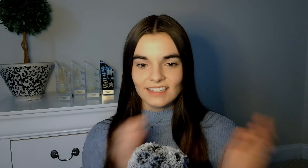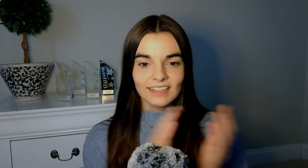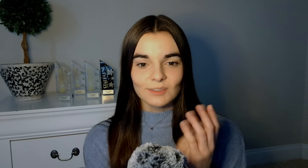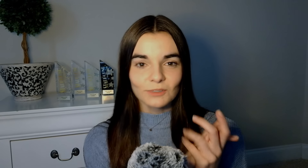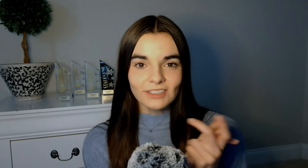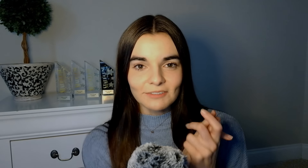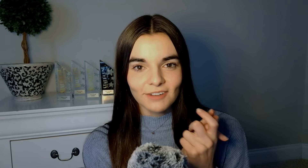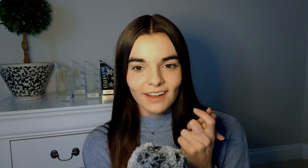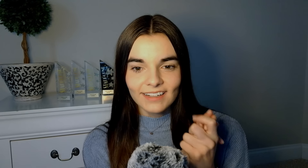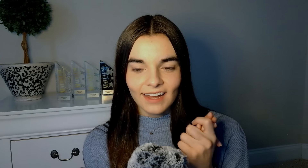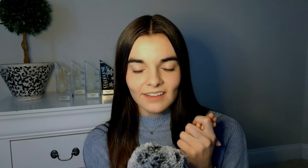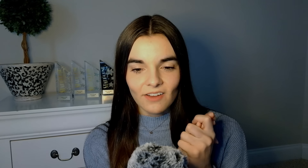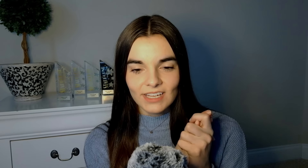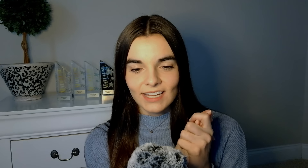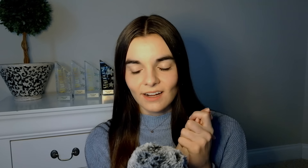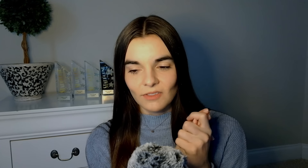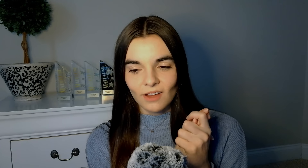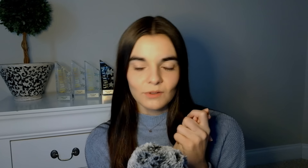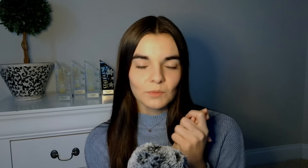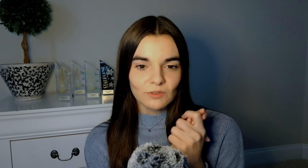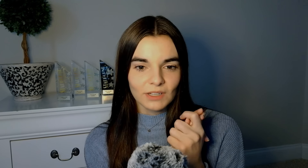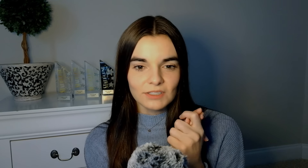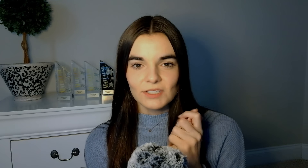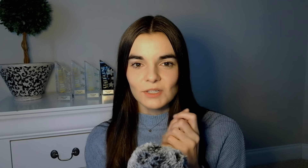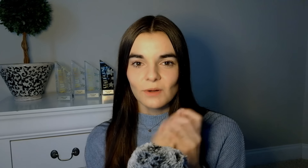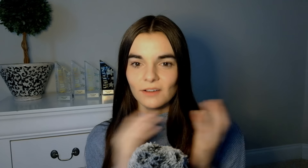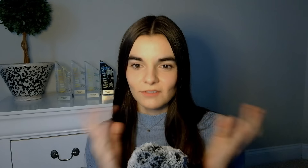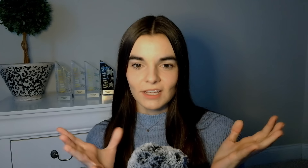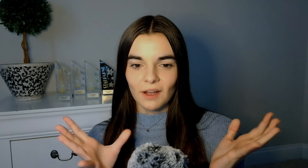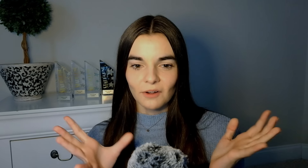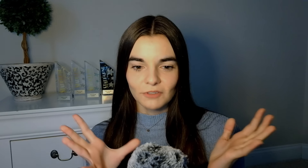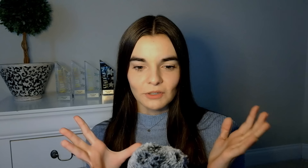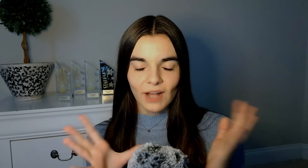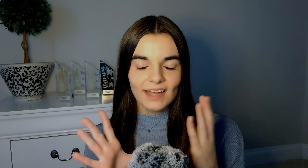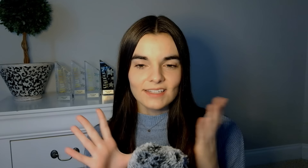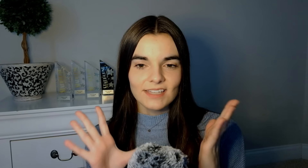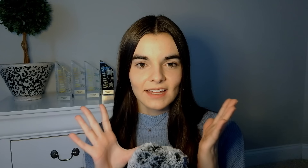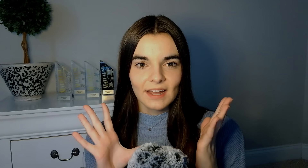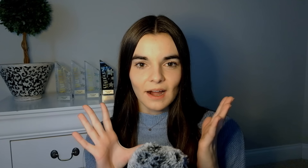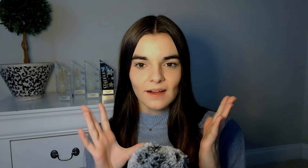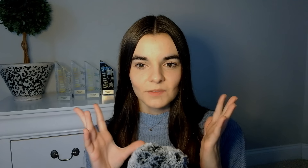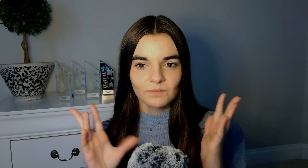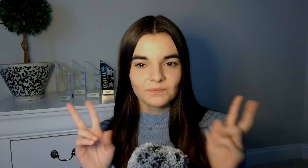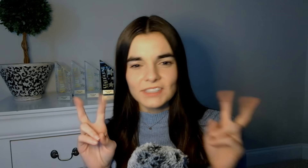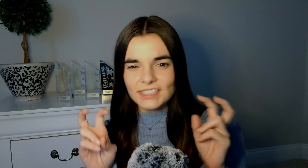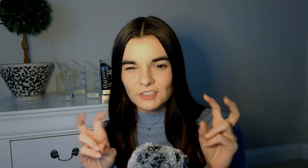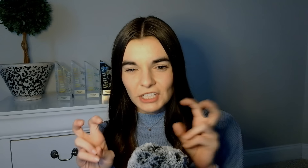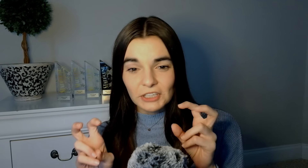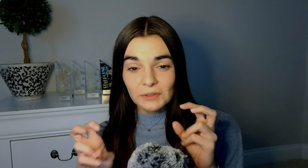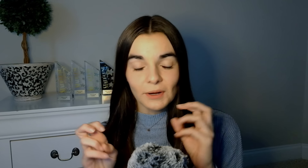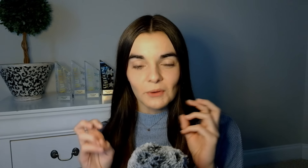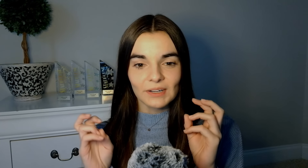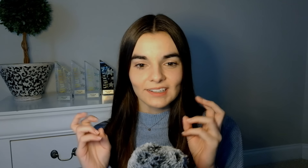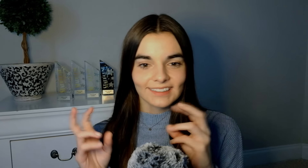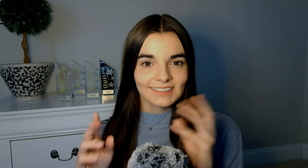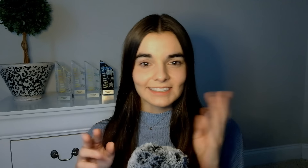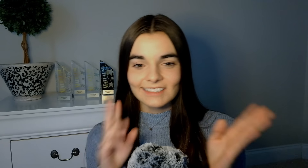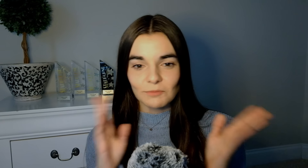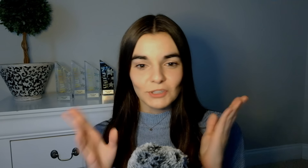it's really fun. I love it, and I thought it would be fun to do a video for you guys, teaching you or